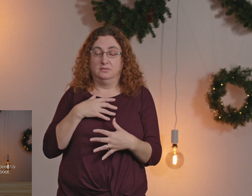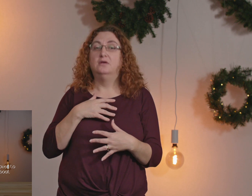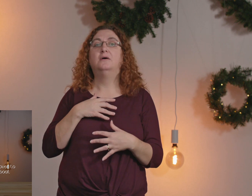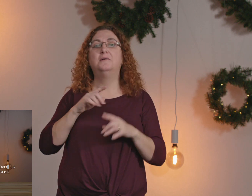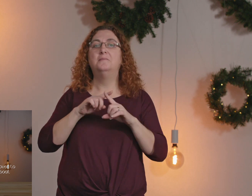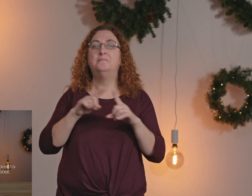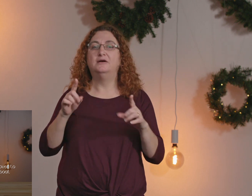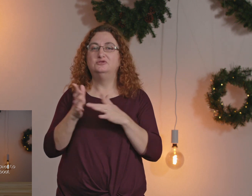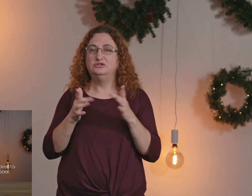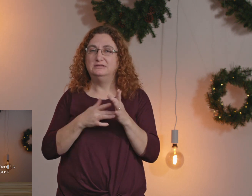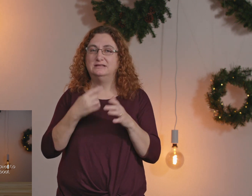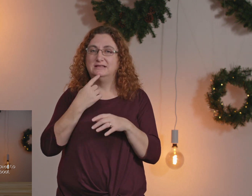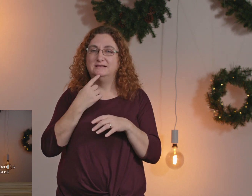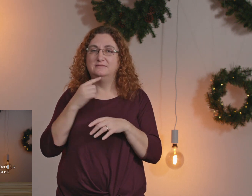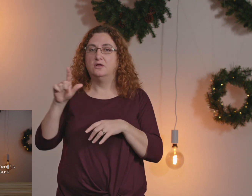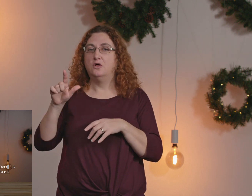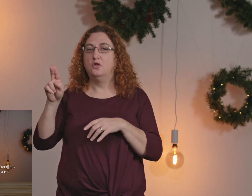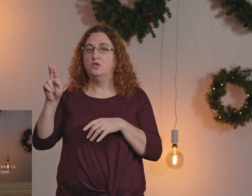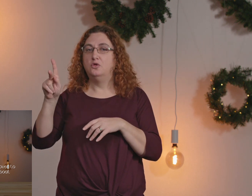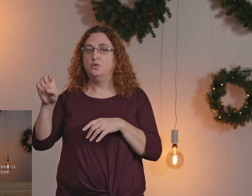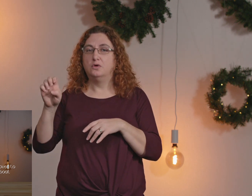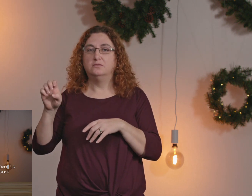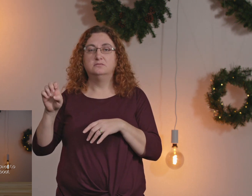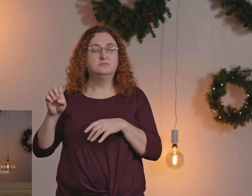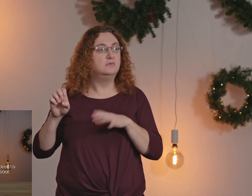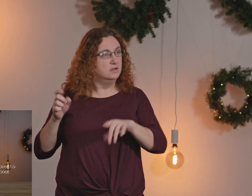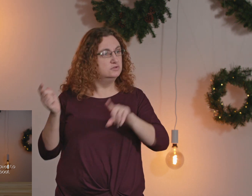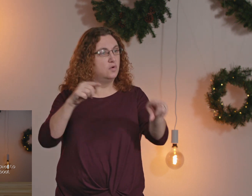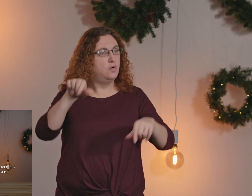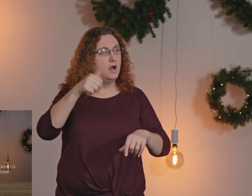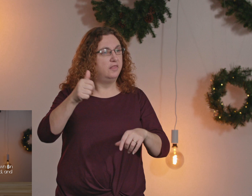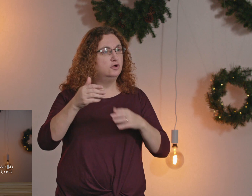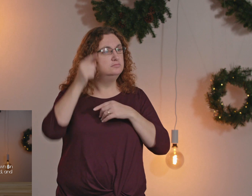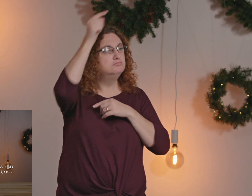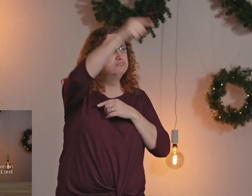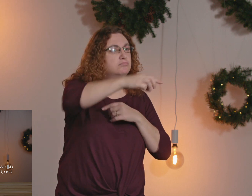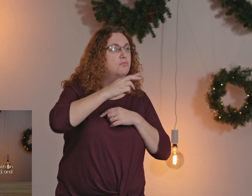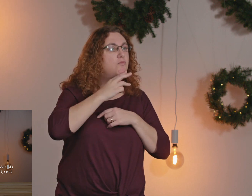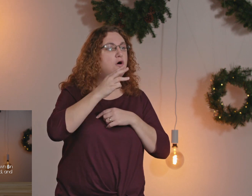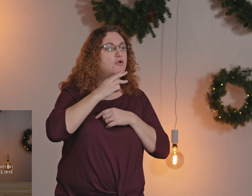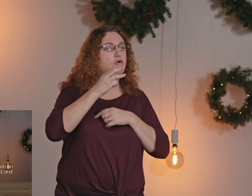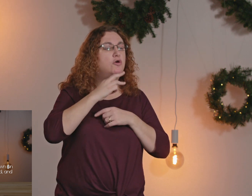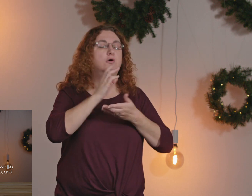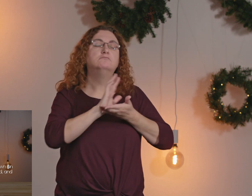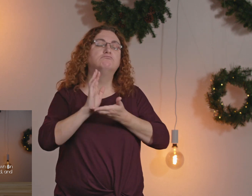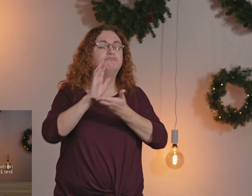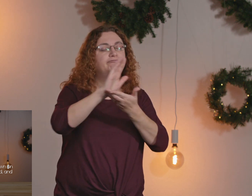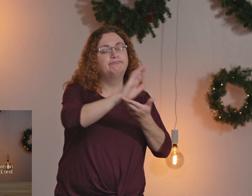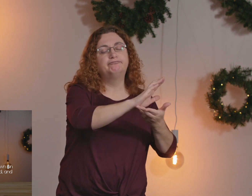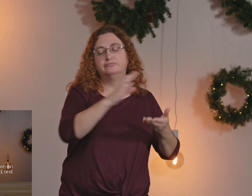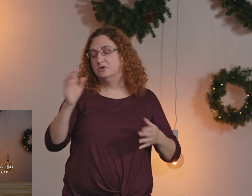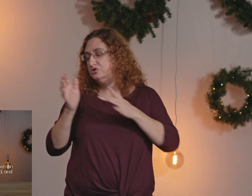One day Jesus said to his disciples, Luke 8:22, let's go to the other side of the lake. And they got in the boat and set out. And as they sailed, he fell asleep. A squall came down